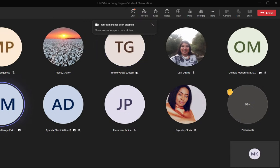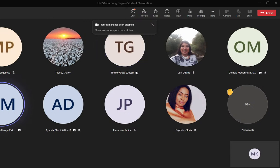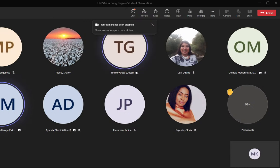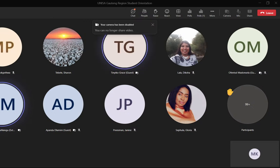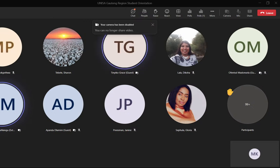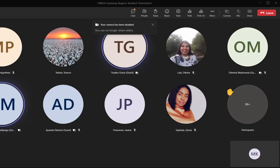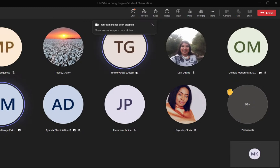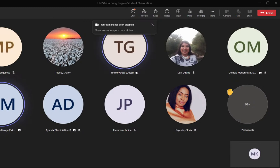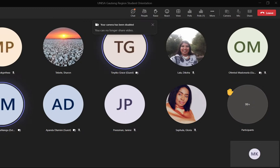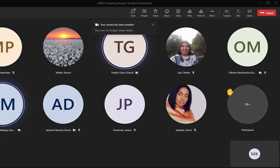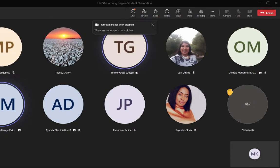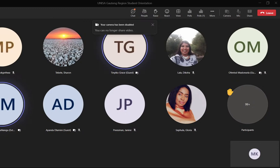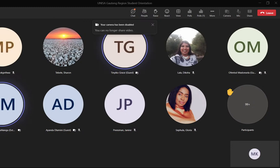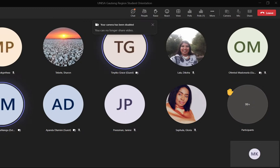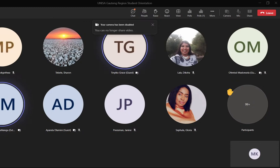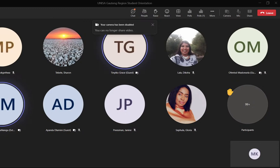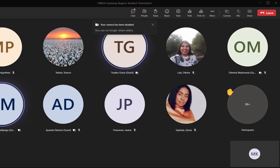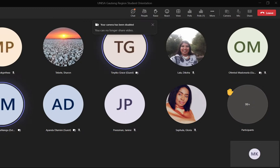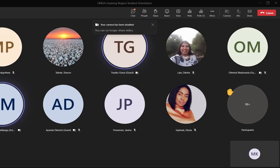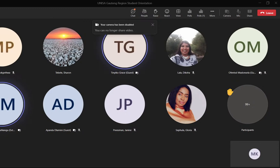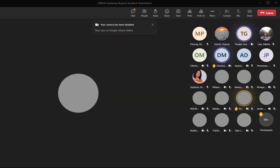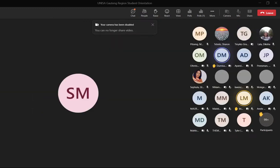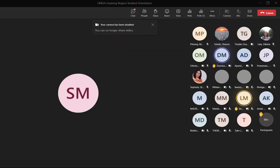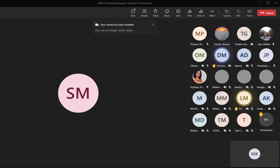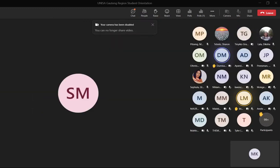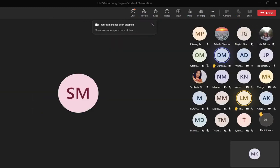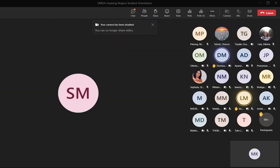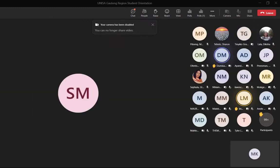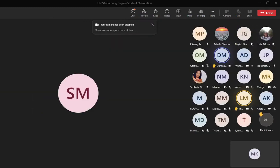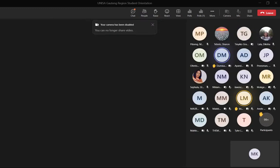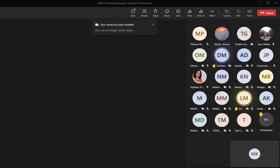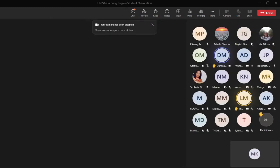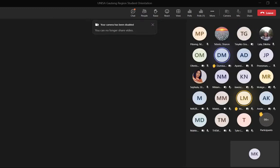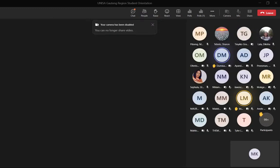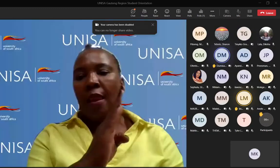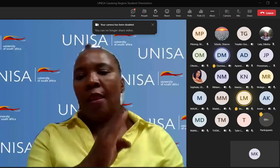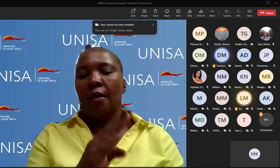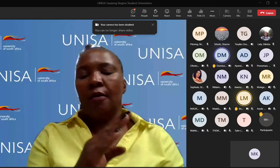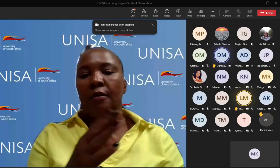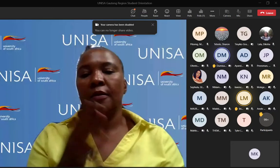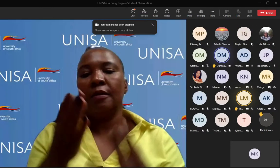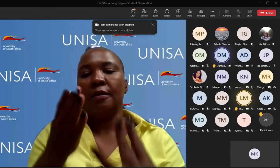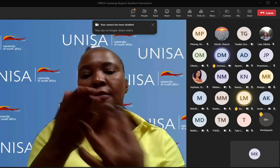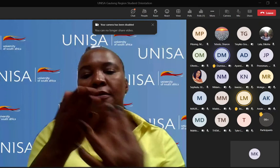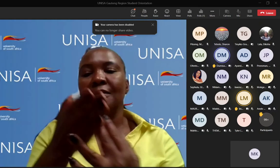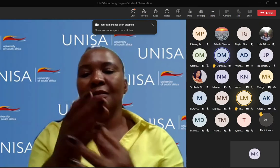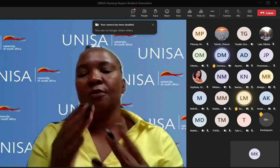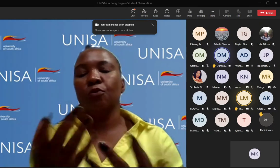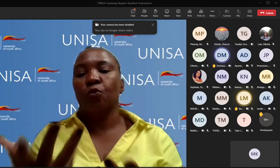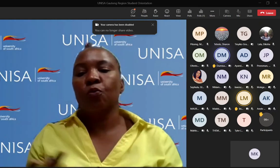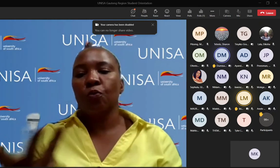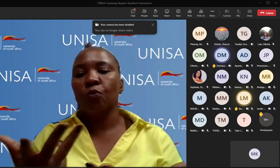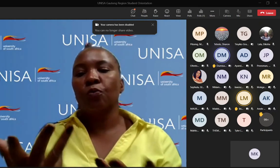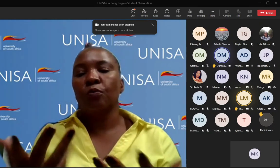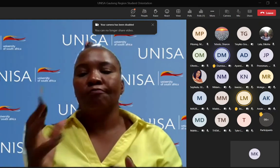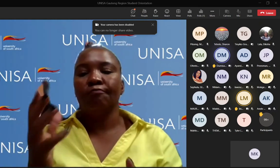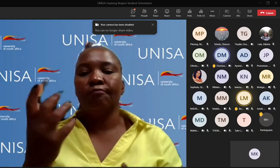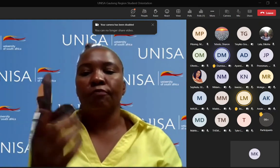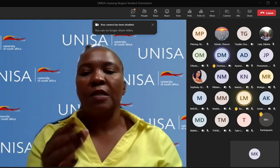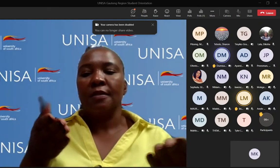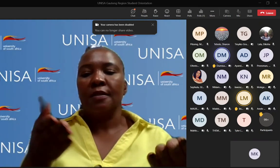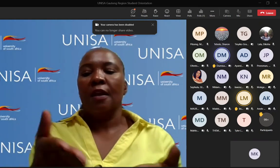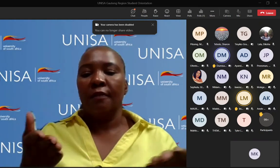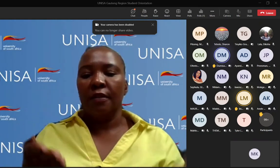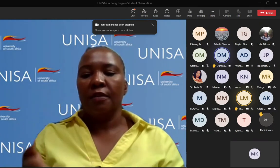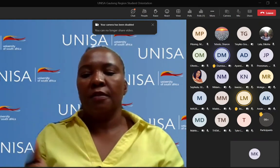go to the lab to maybe have a quick um um access to them uh um Services which